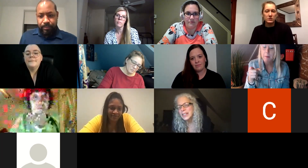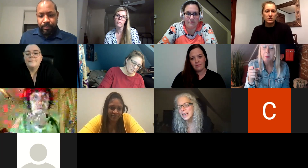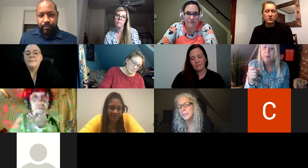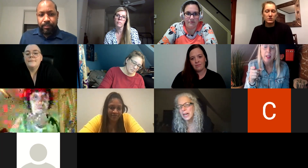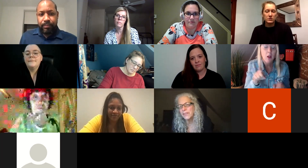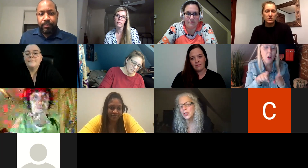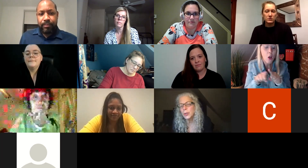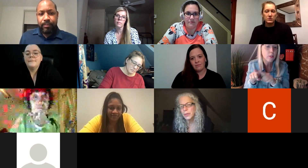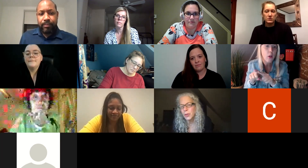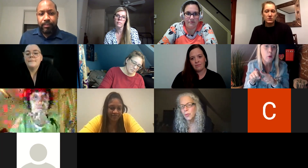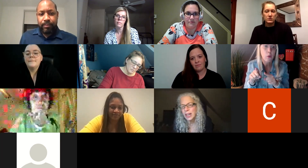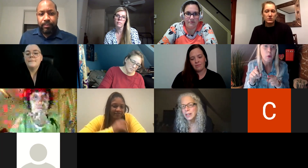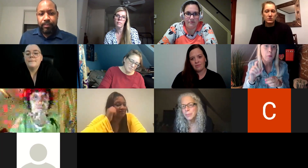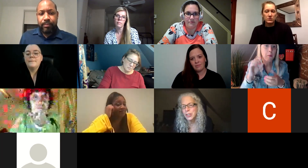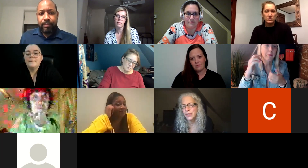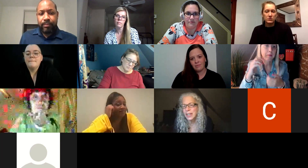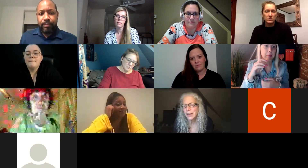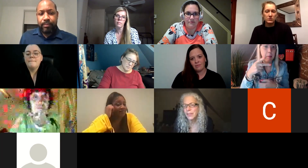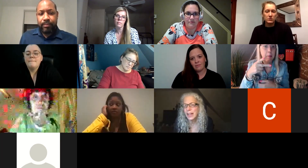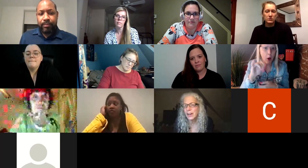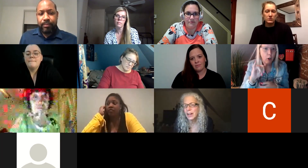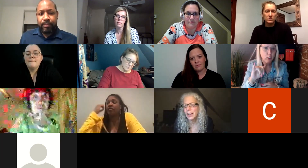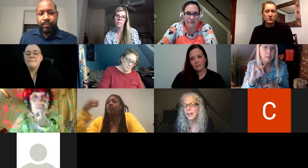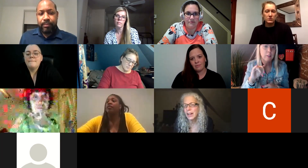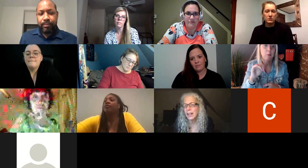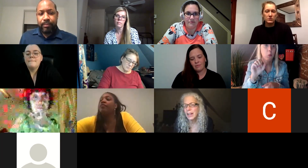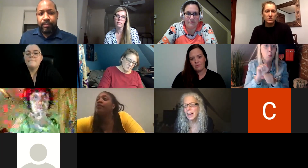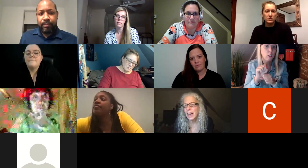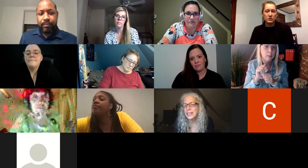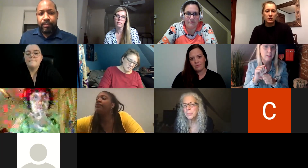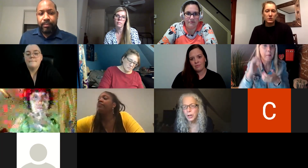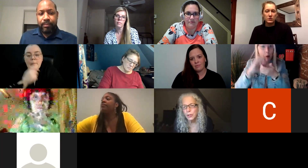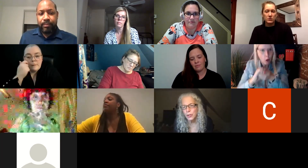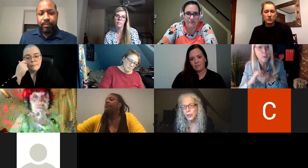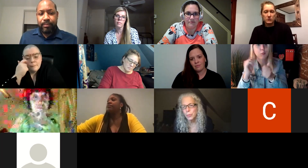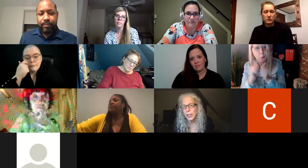obviously, I mean, I've interpreted for the Rhode Island Commission for the Deaf, and as a partners interpreting,